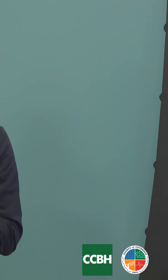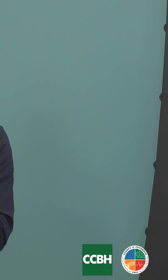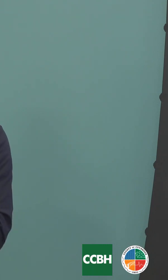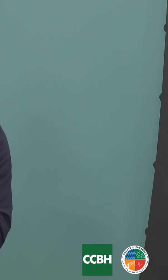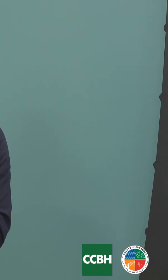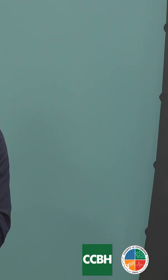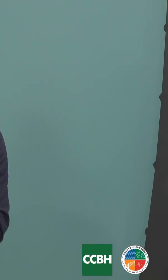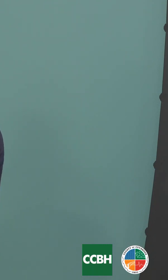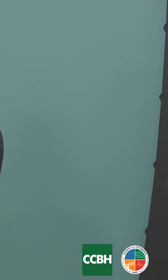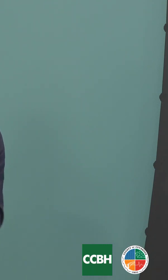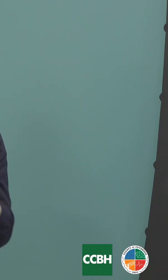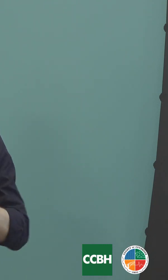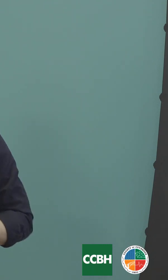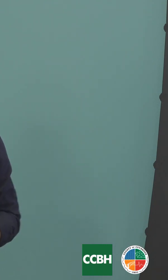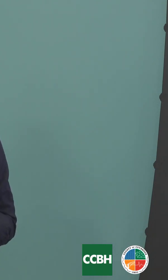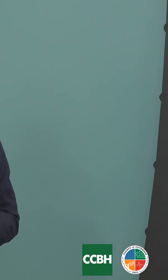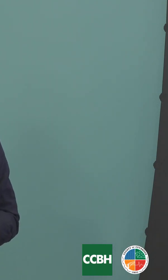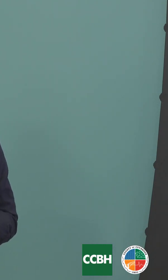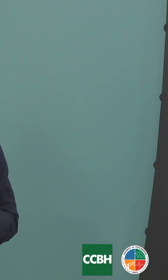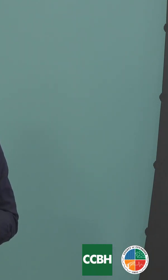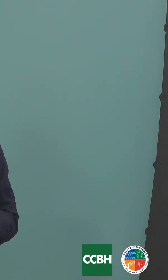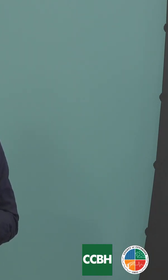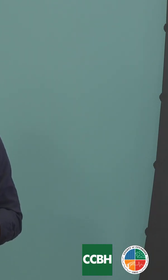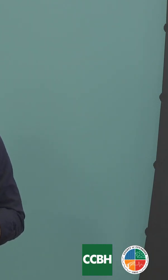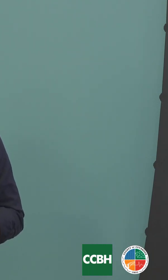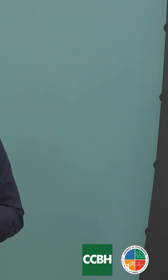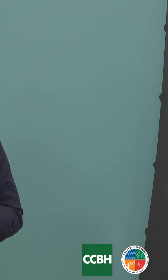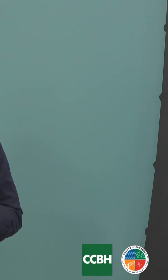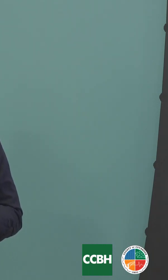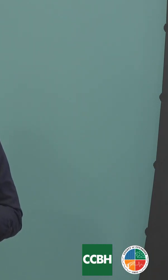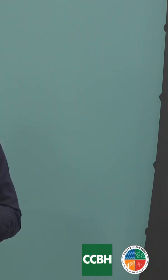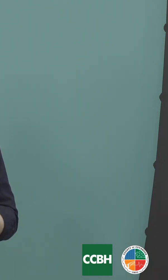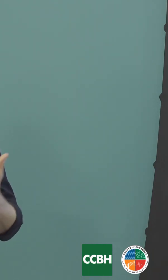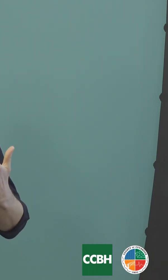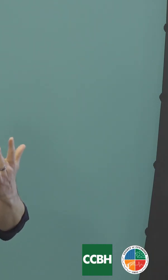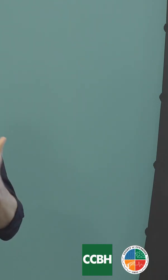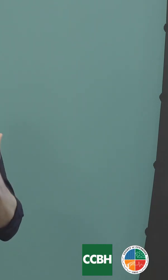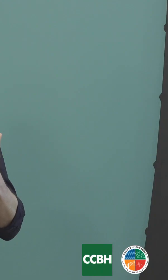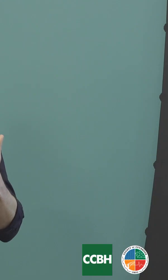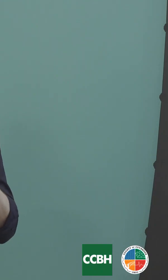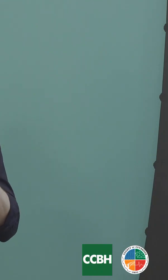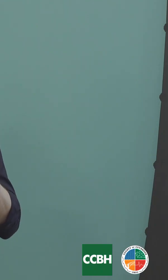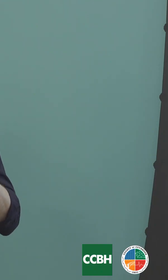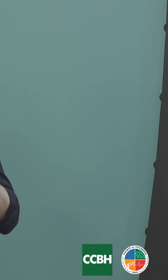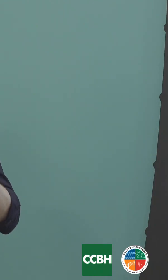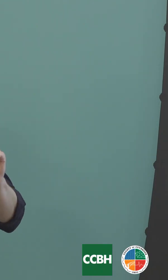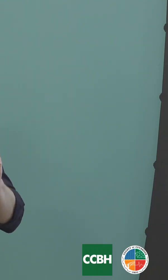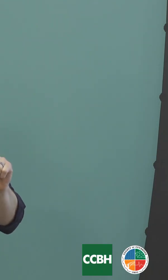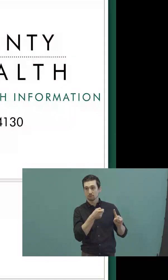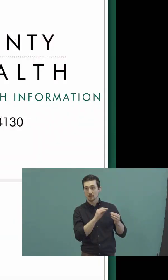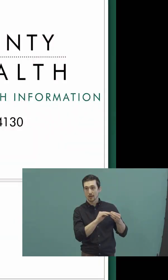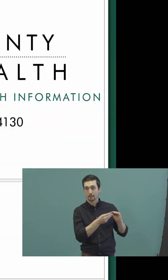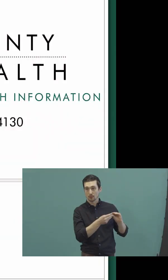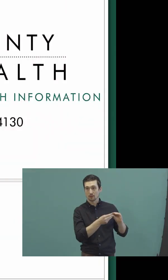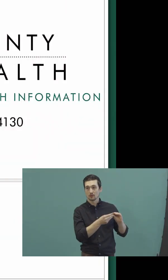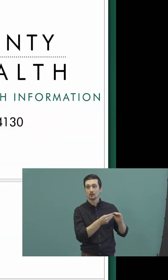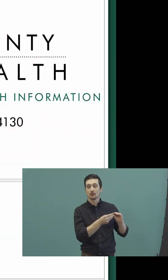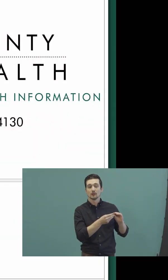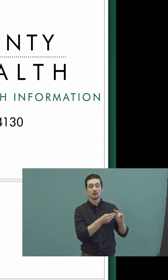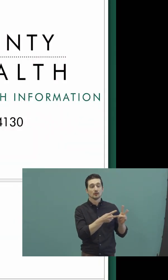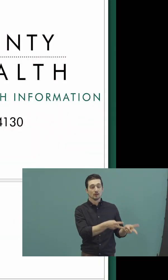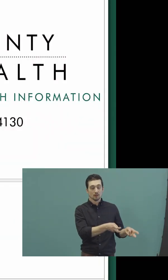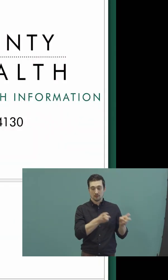2,244 contacts. I will say that some of those contacts have been removed from this number and actually put